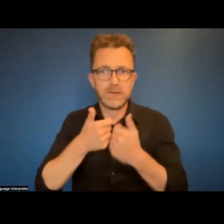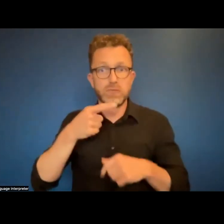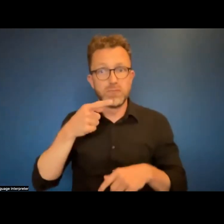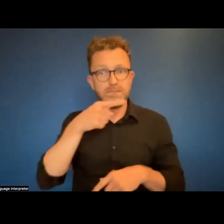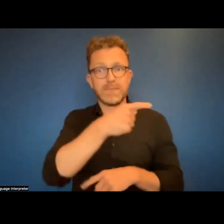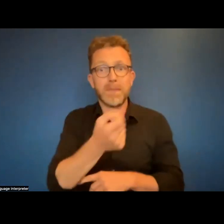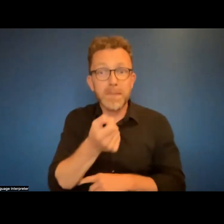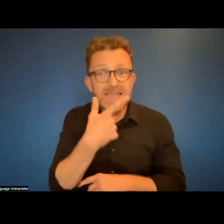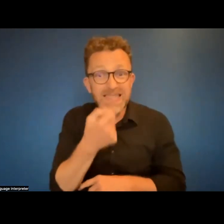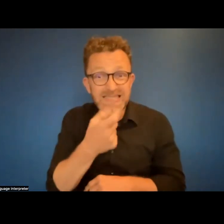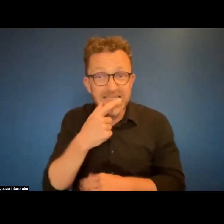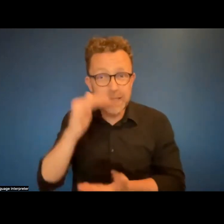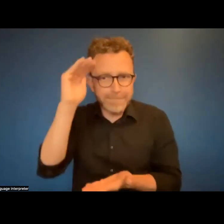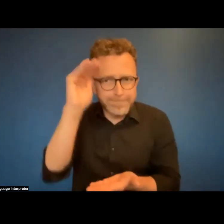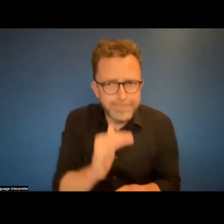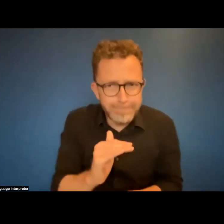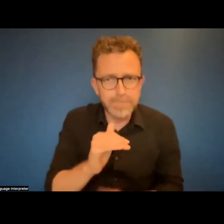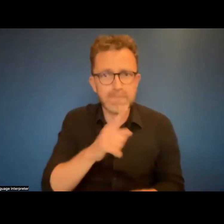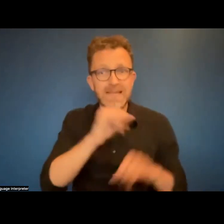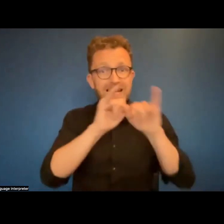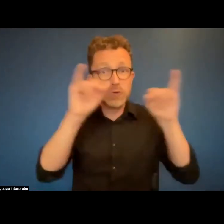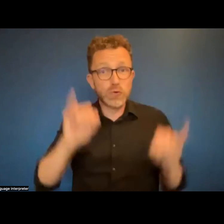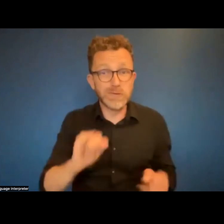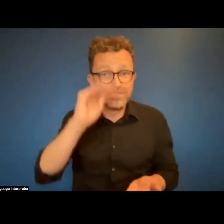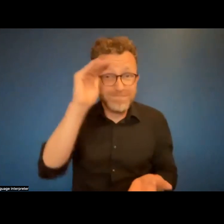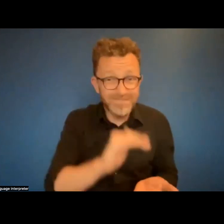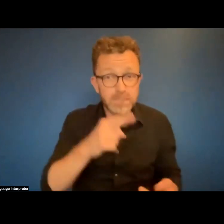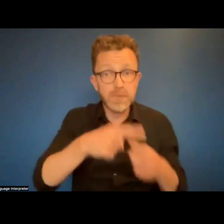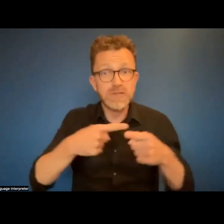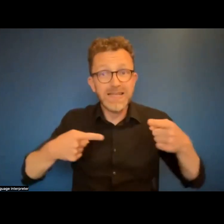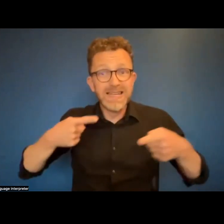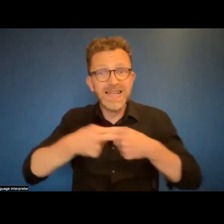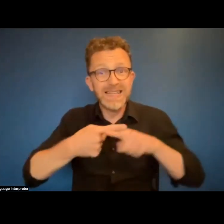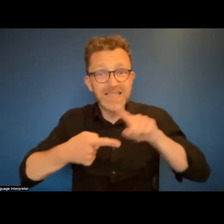the interpreters. Sorry. And the captioner. Yes.